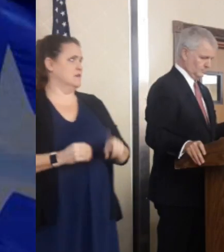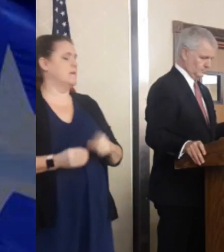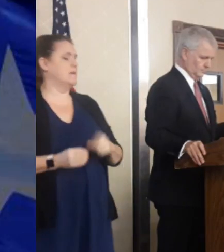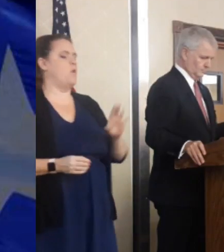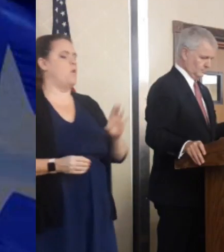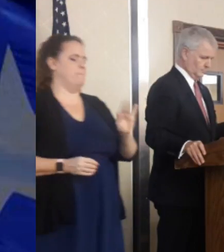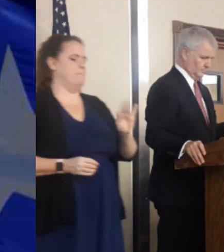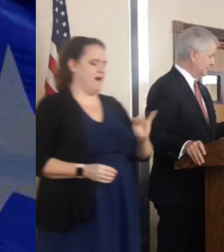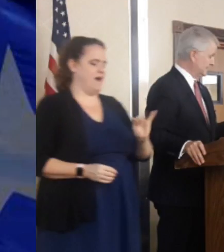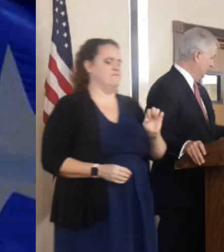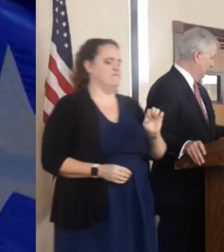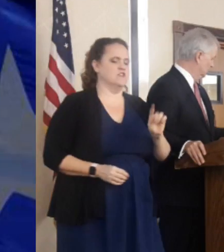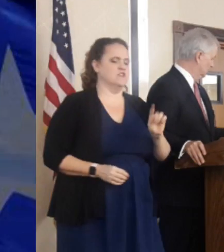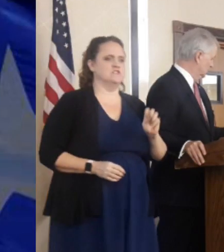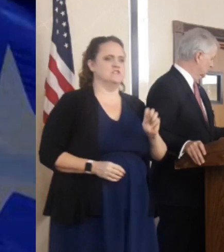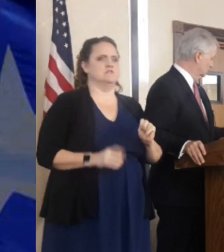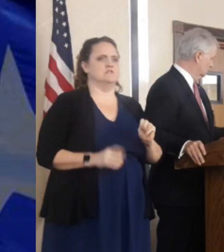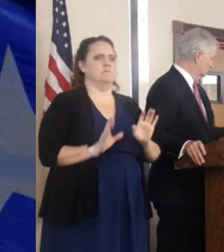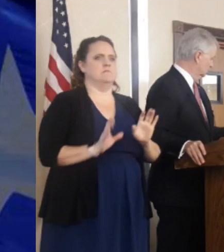We voted on changing the